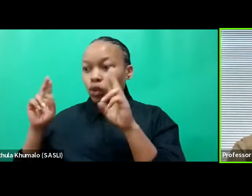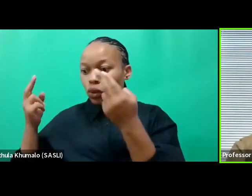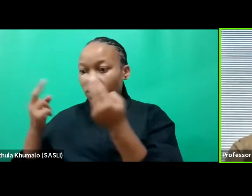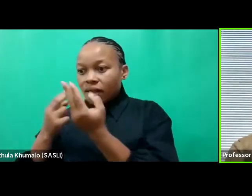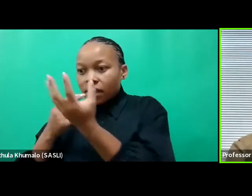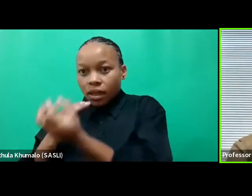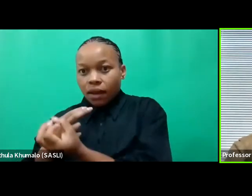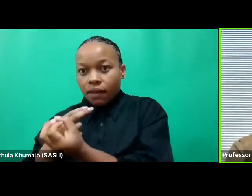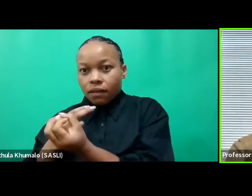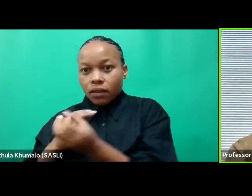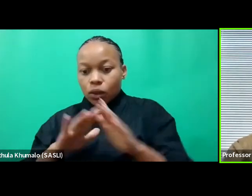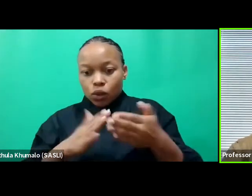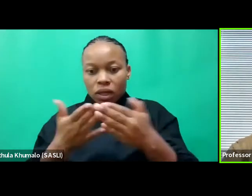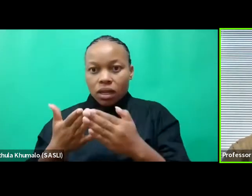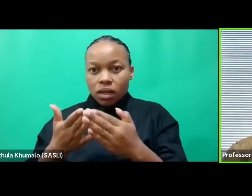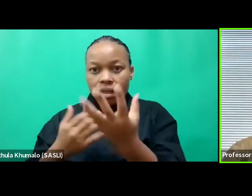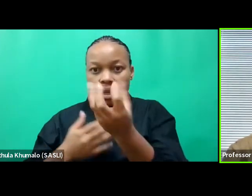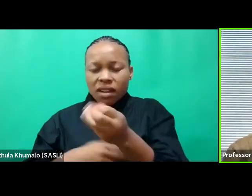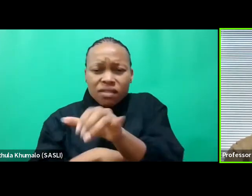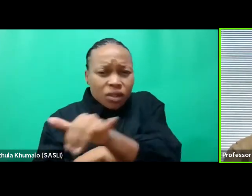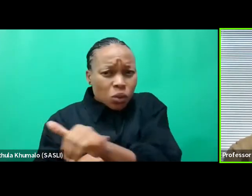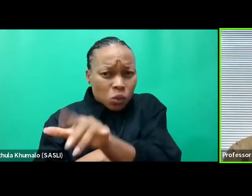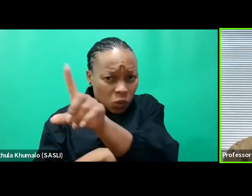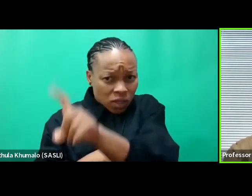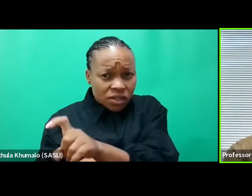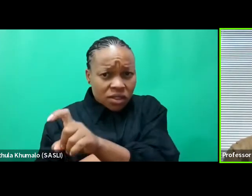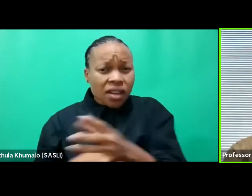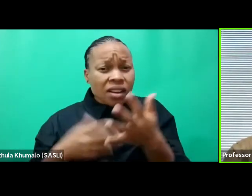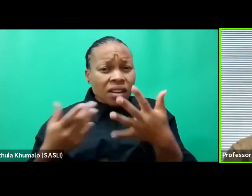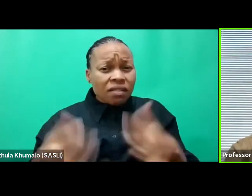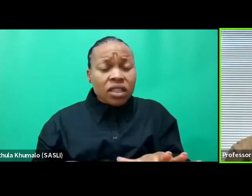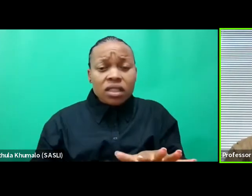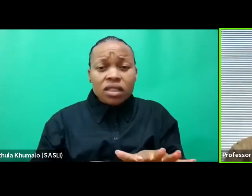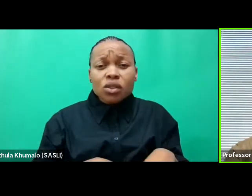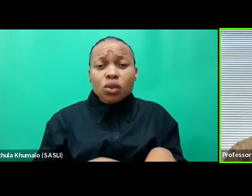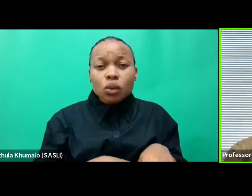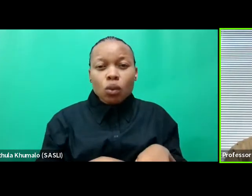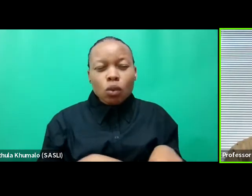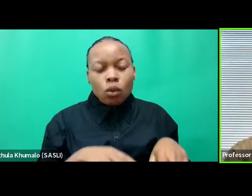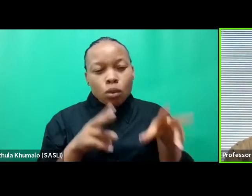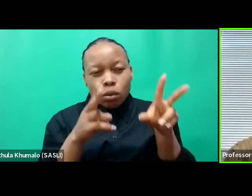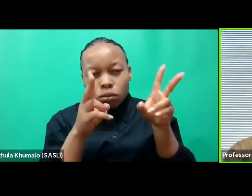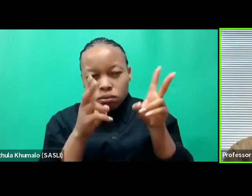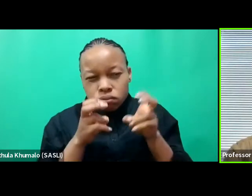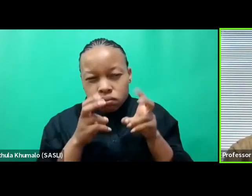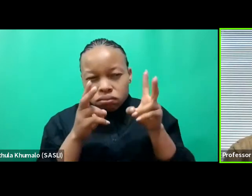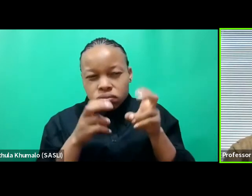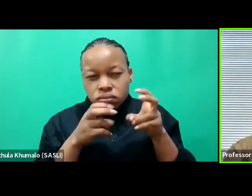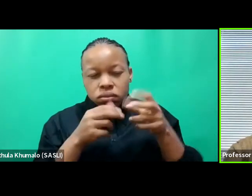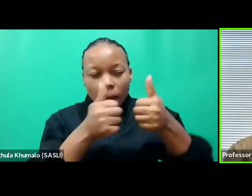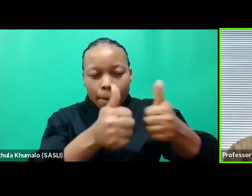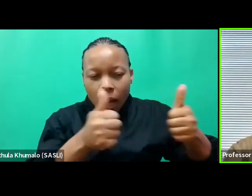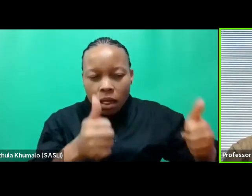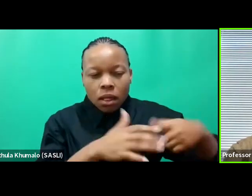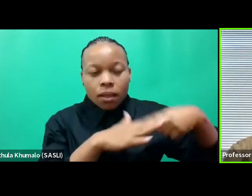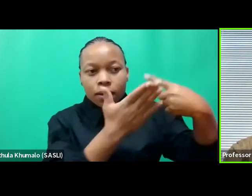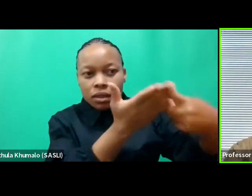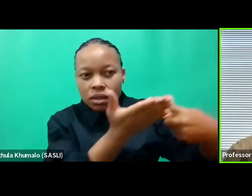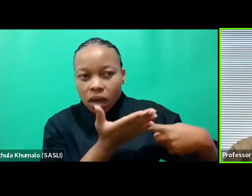I mean, I've witnessed in the panel discussion, I didn't catch everything, but there was a lot of commitment